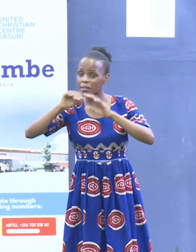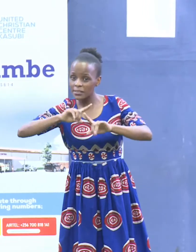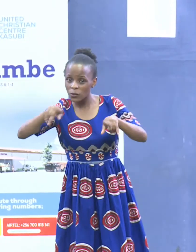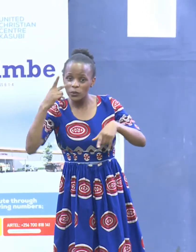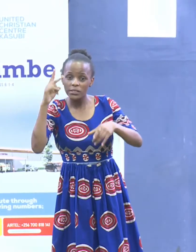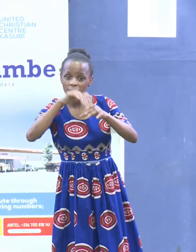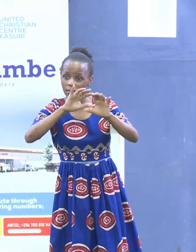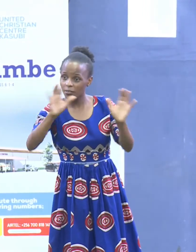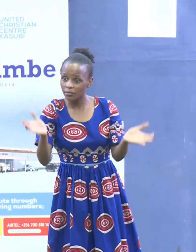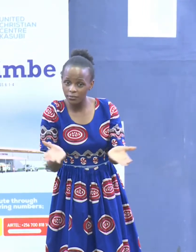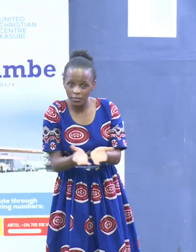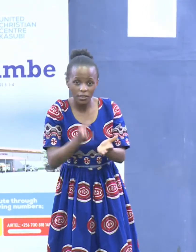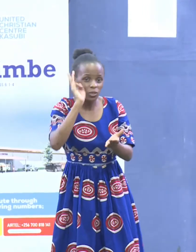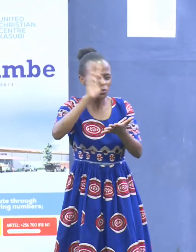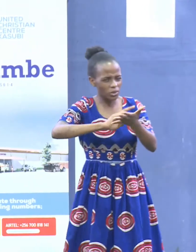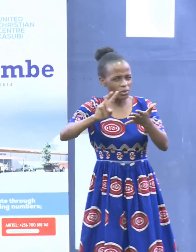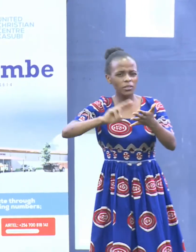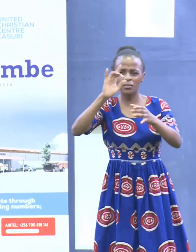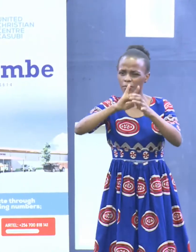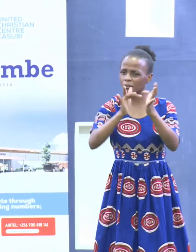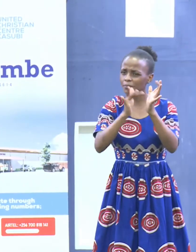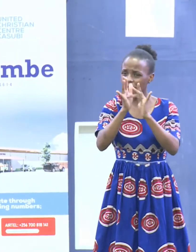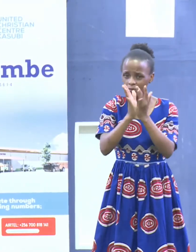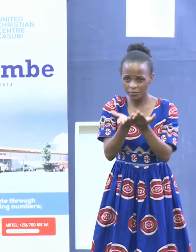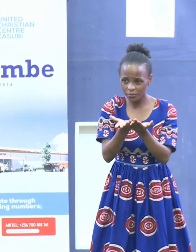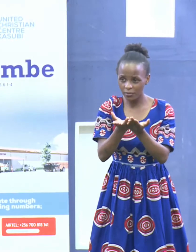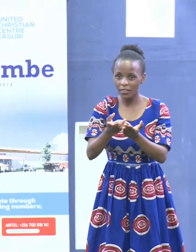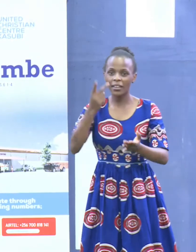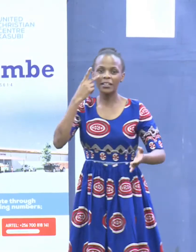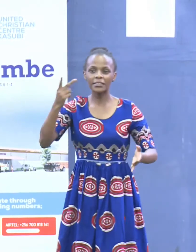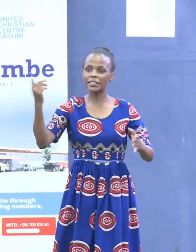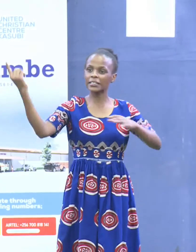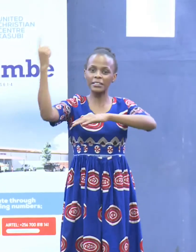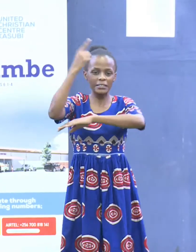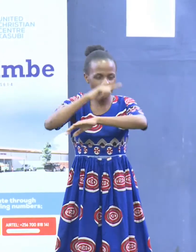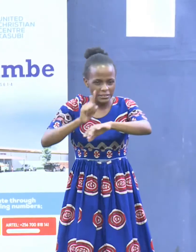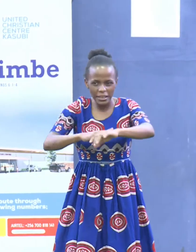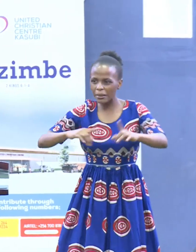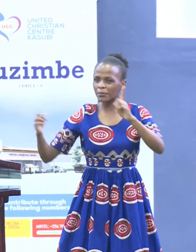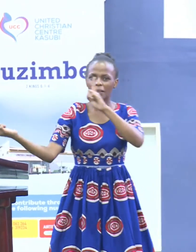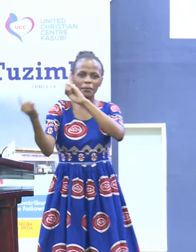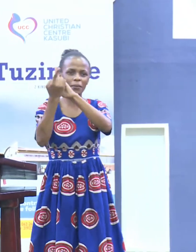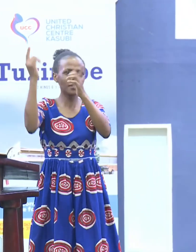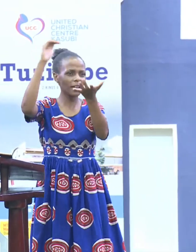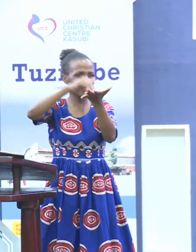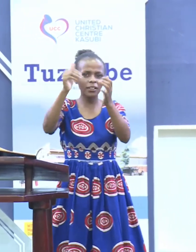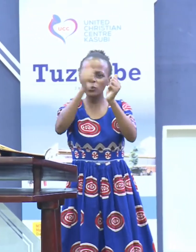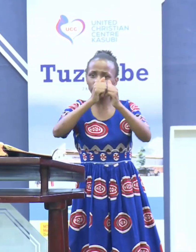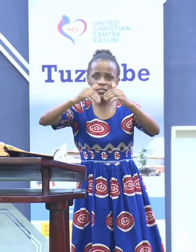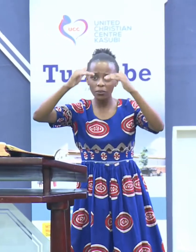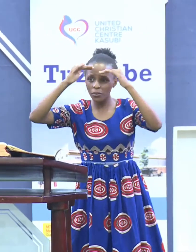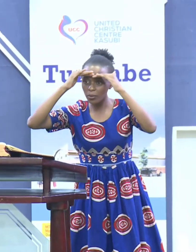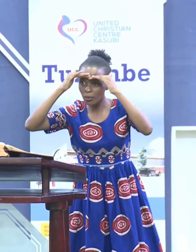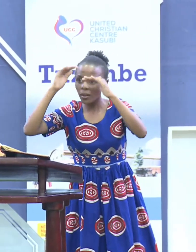what we call a blessing. You read the Bible. You will see the time Esau meets again